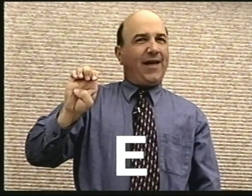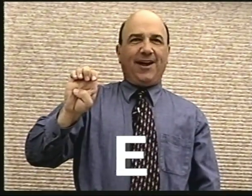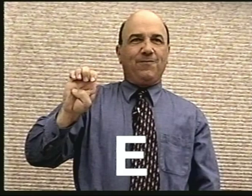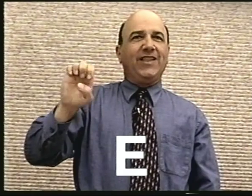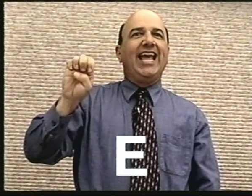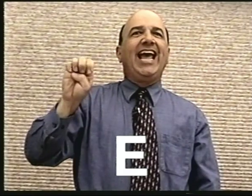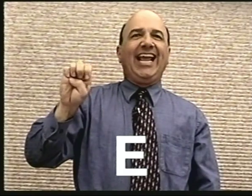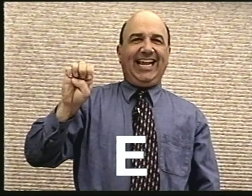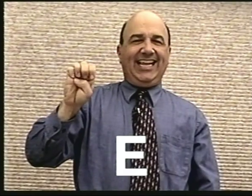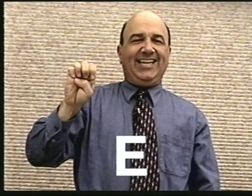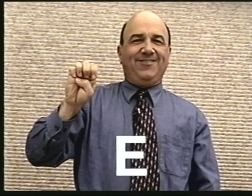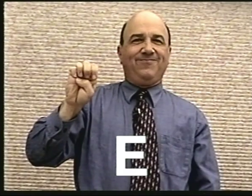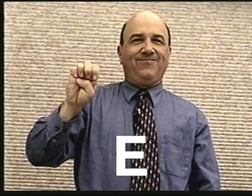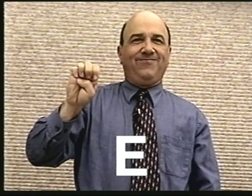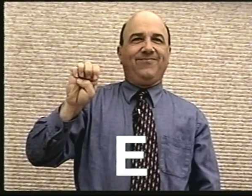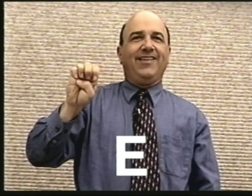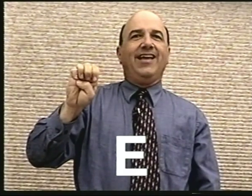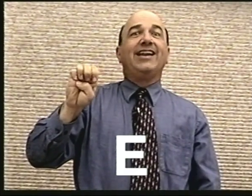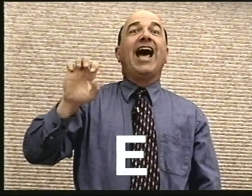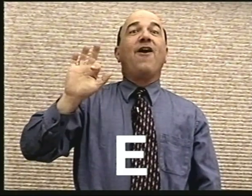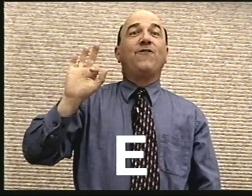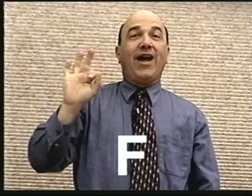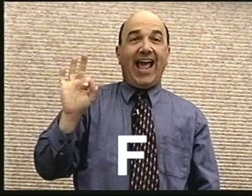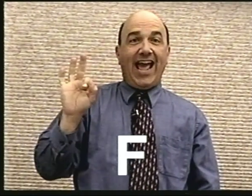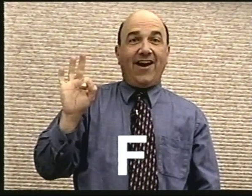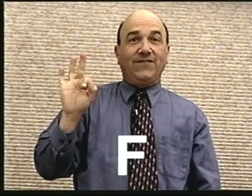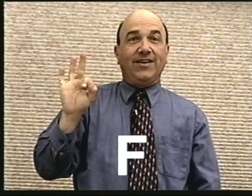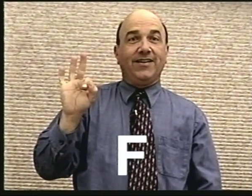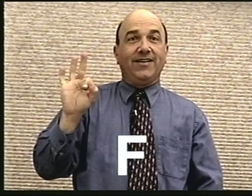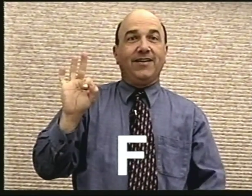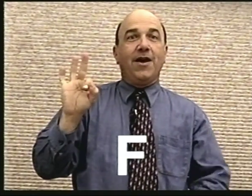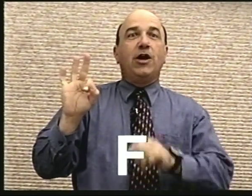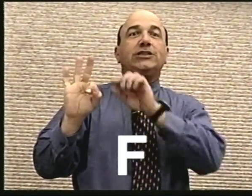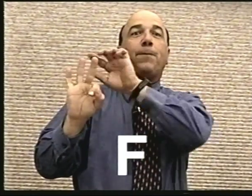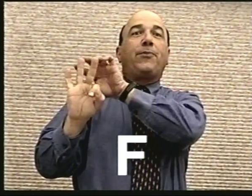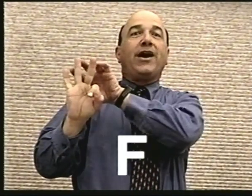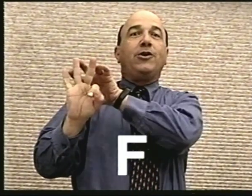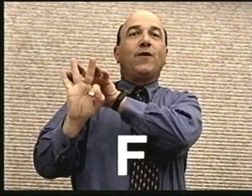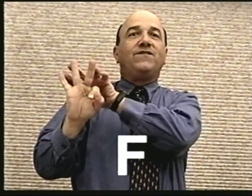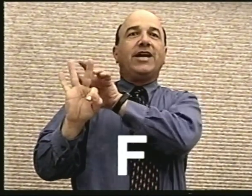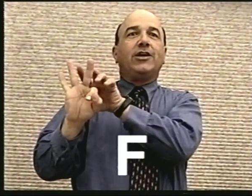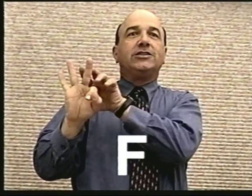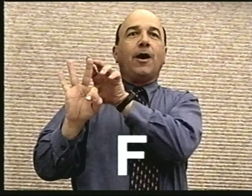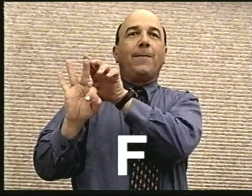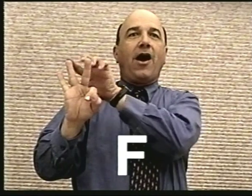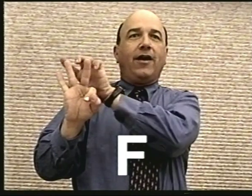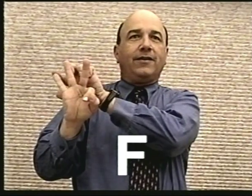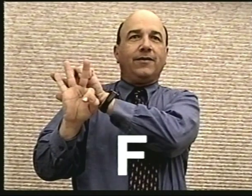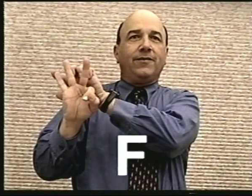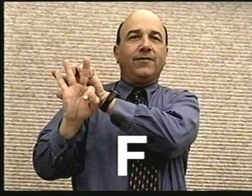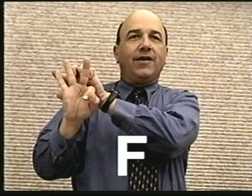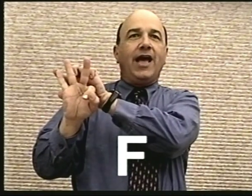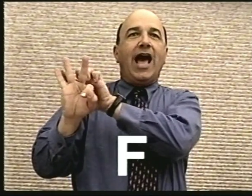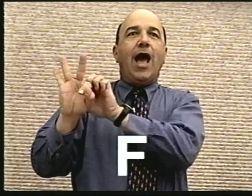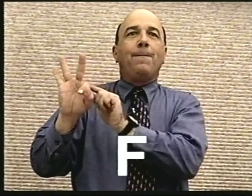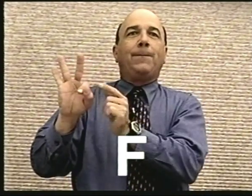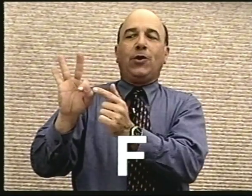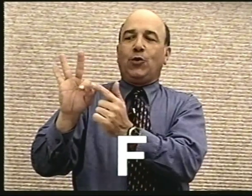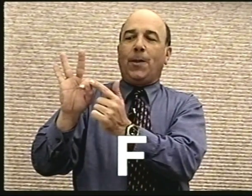that. E. Now for F, spread your fingers apart and put your